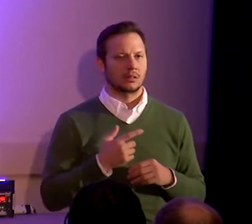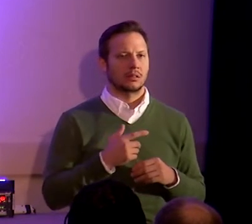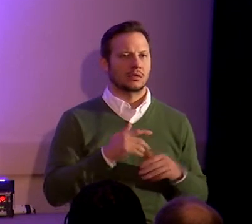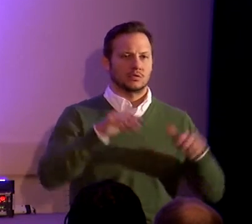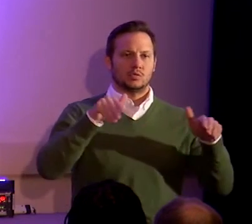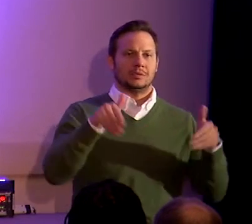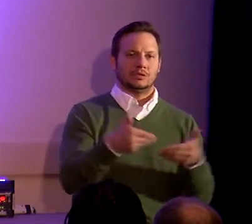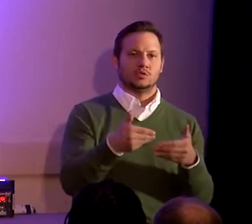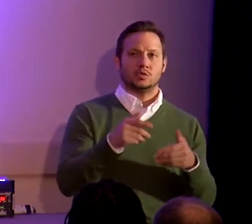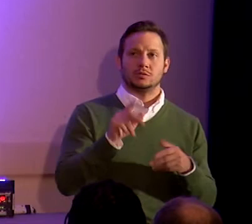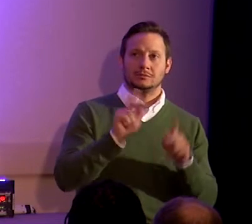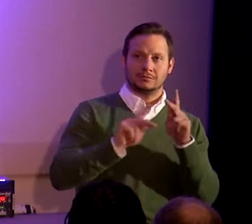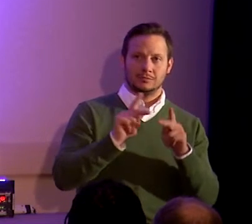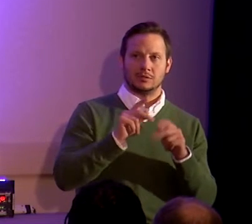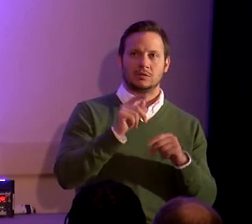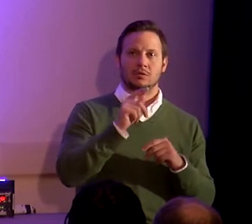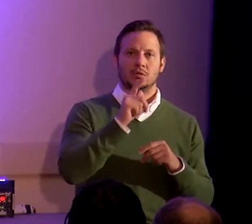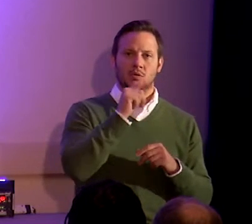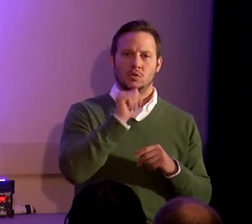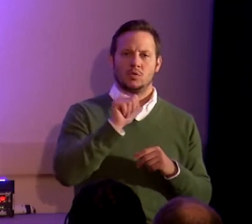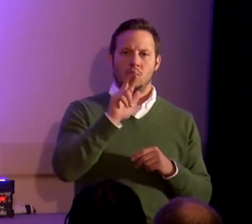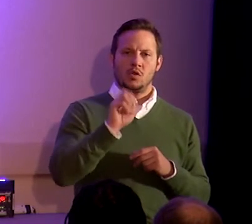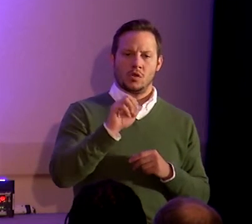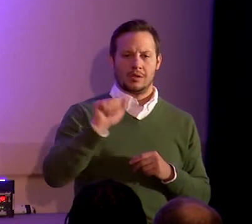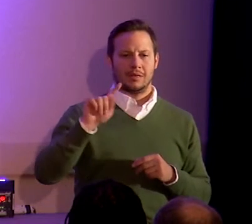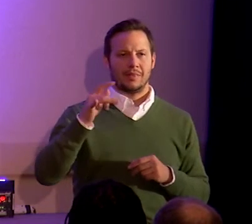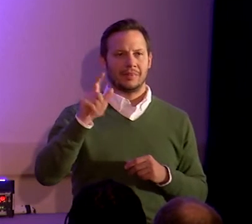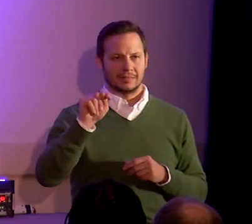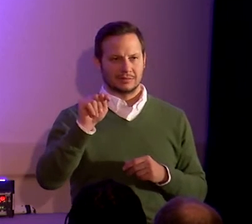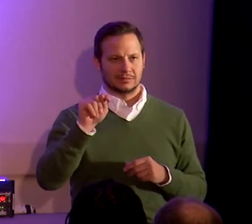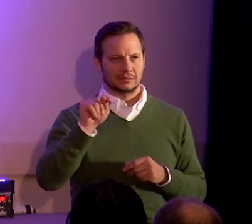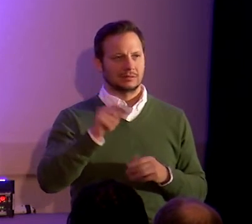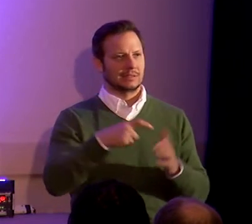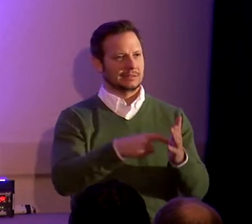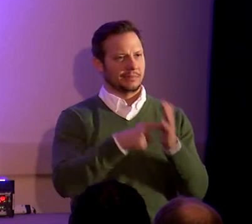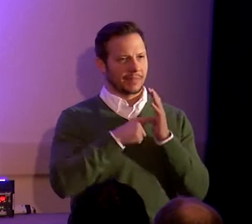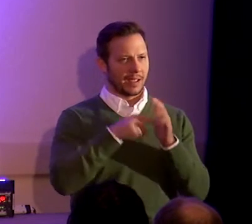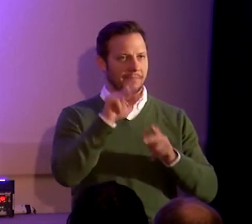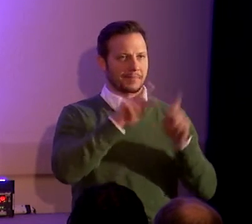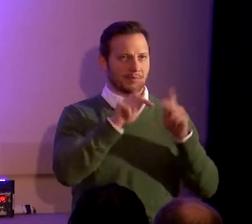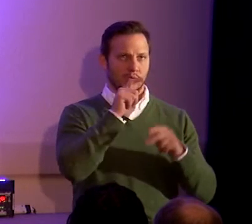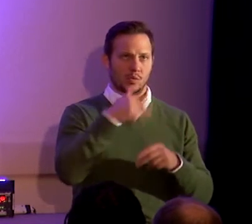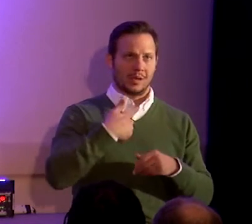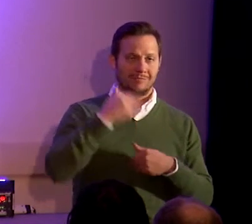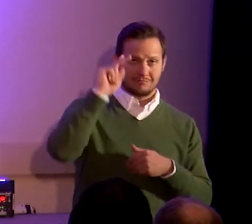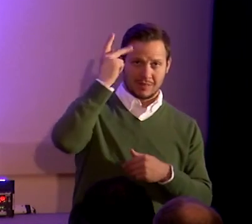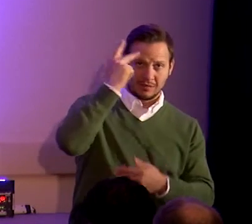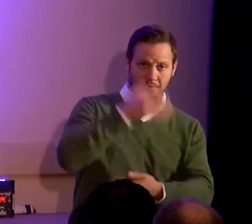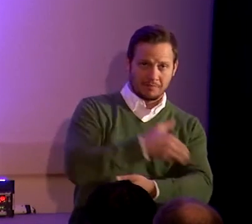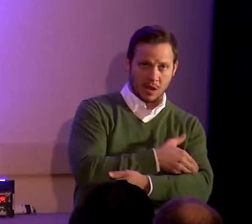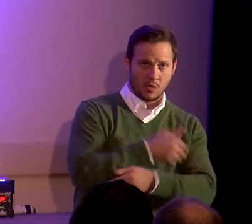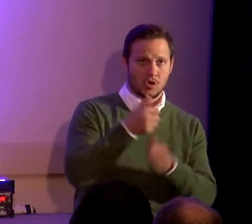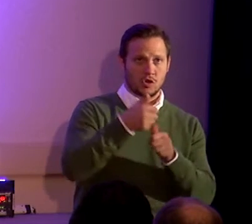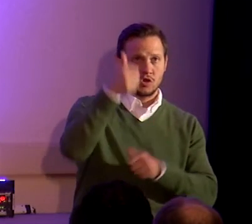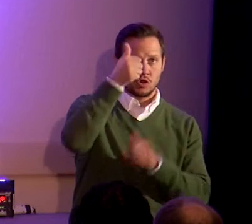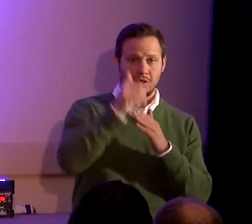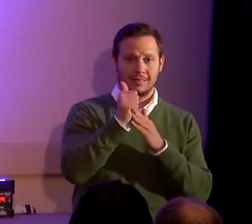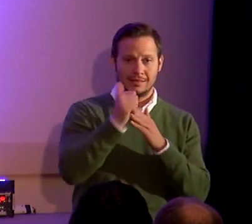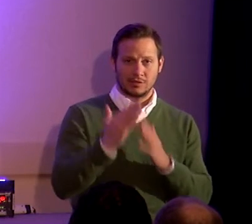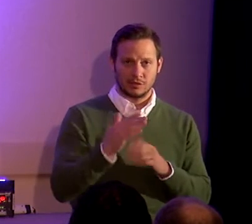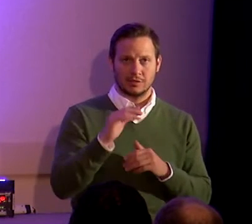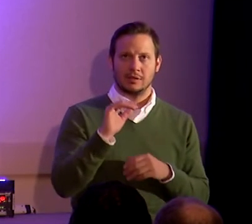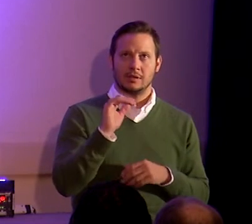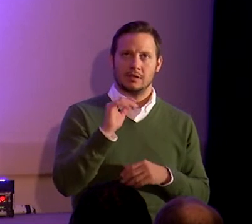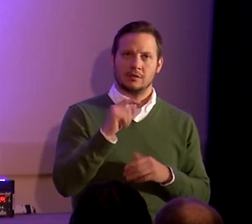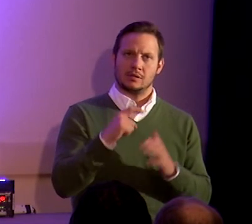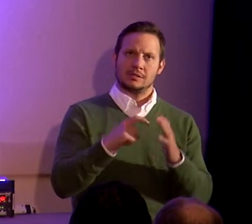to introduce elected officials to atheists and to demand that leaders in positions of political power that they